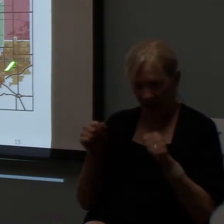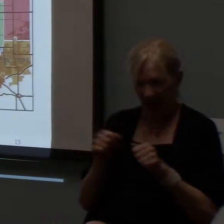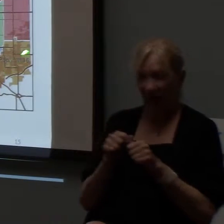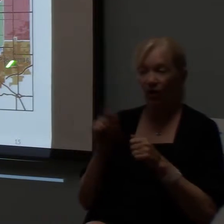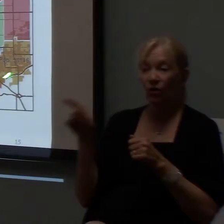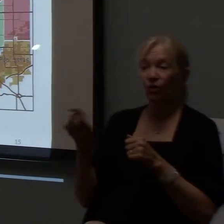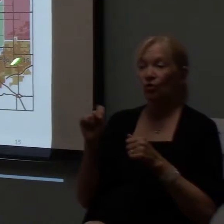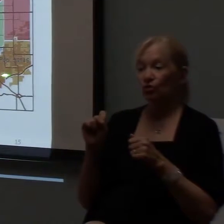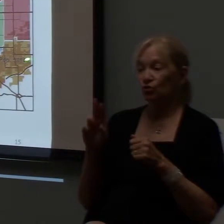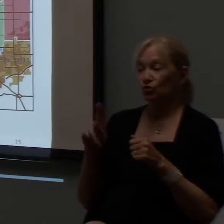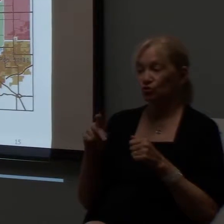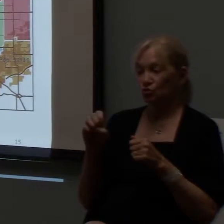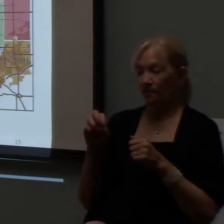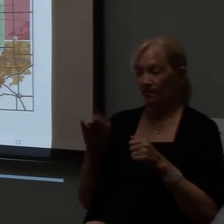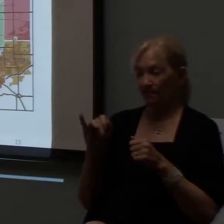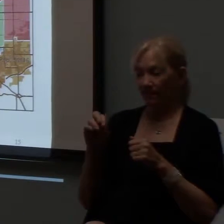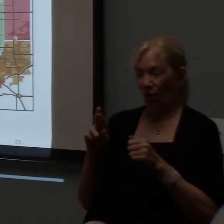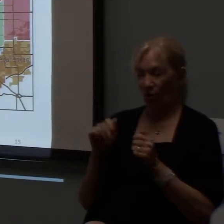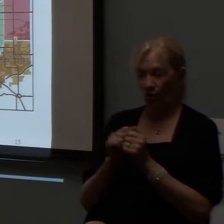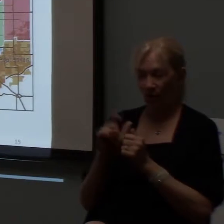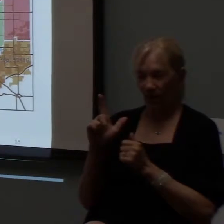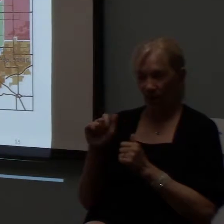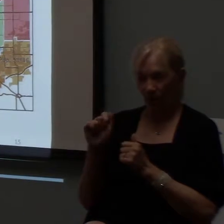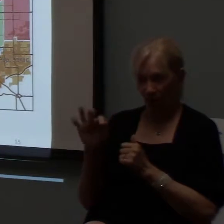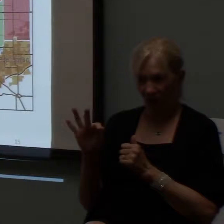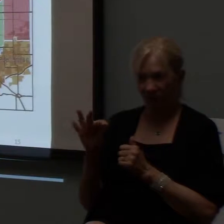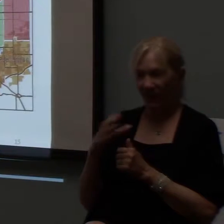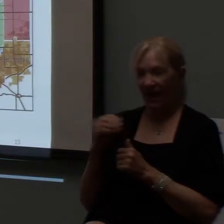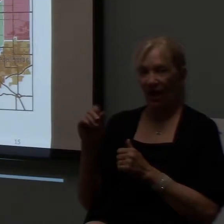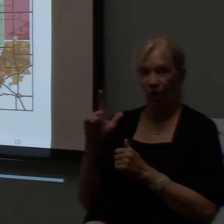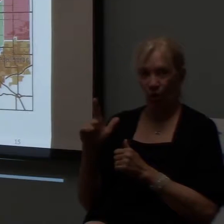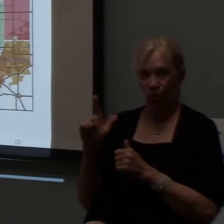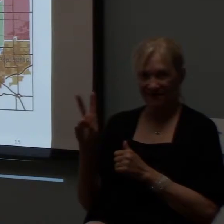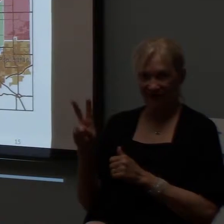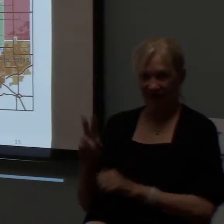Superior is with Lafayette and Louisville here. Okay.